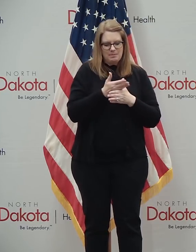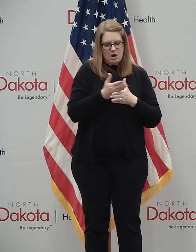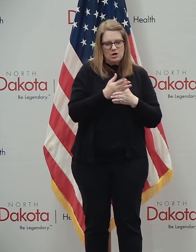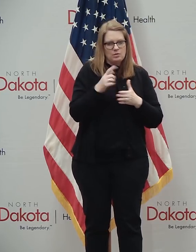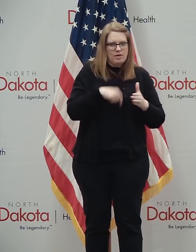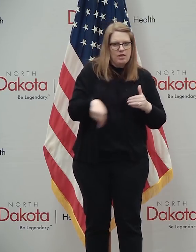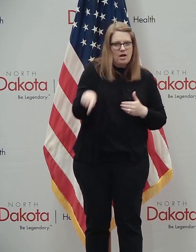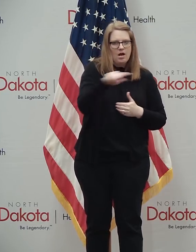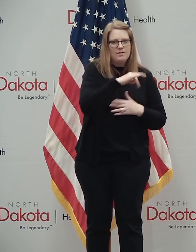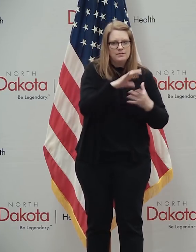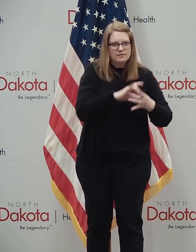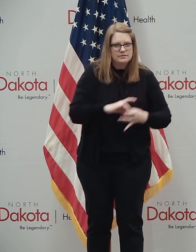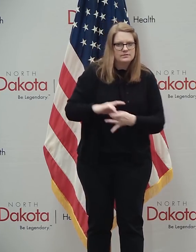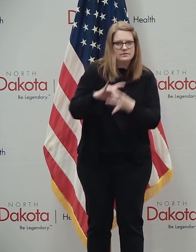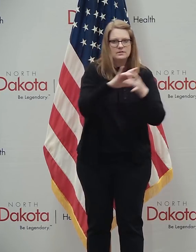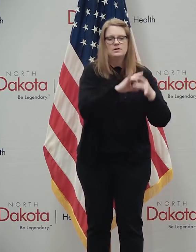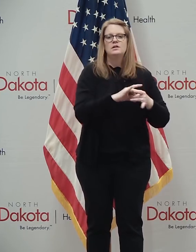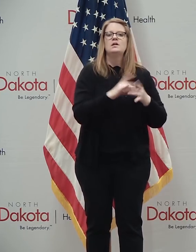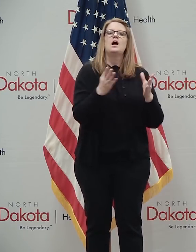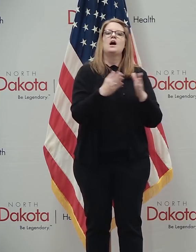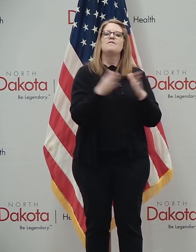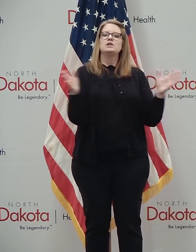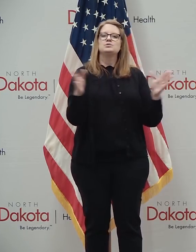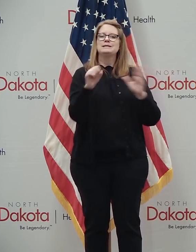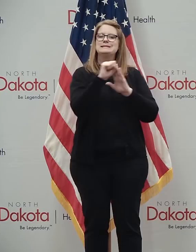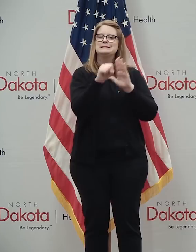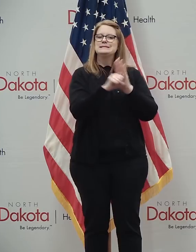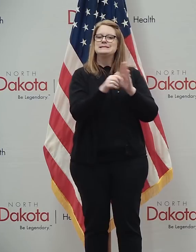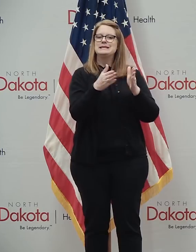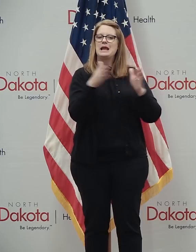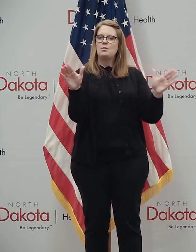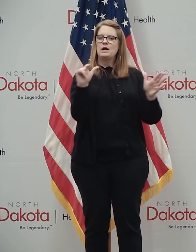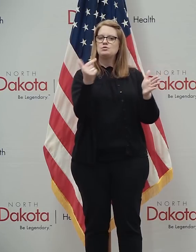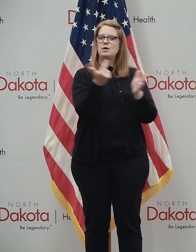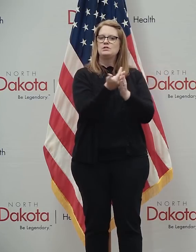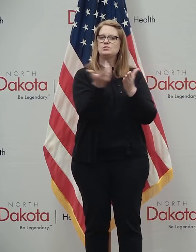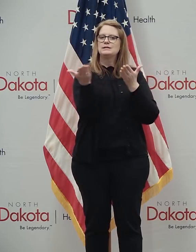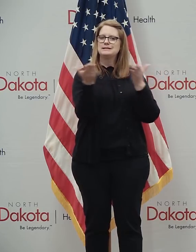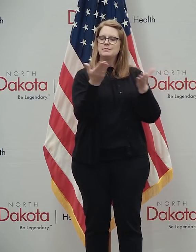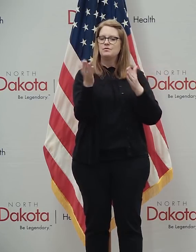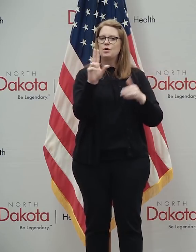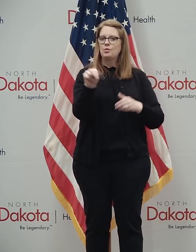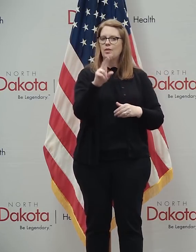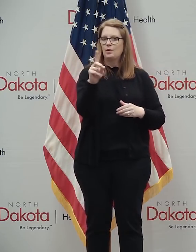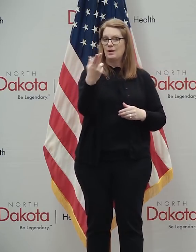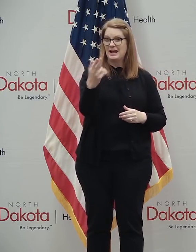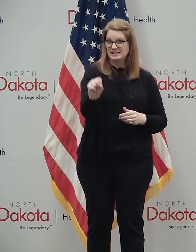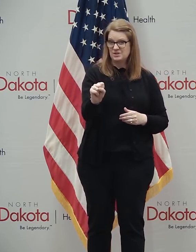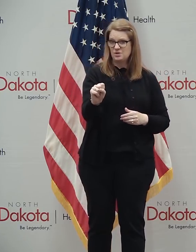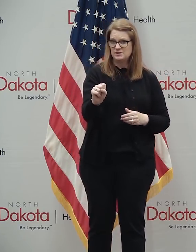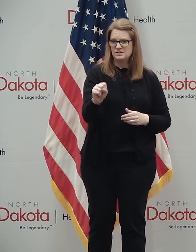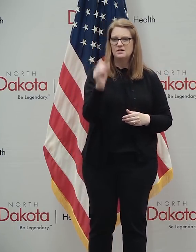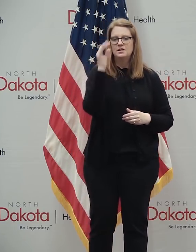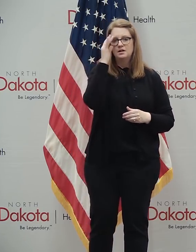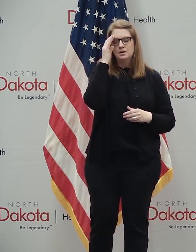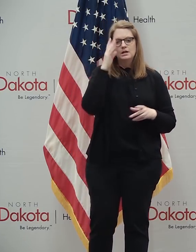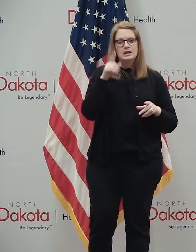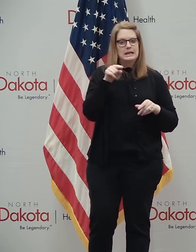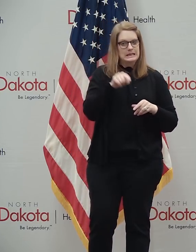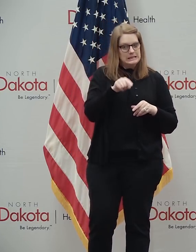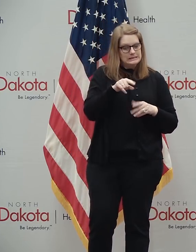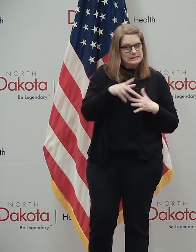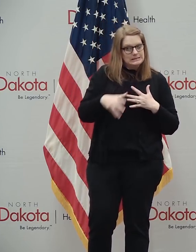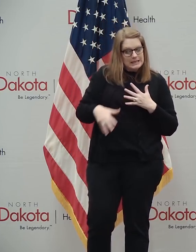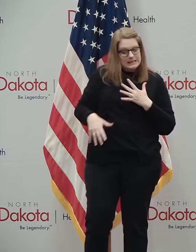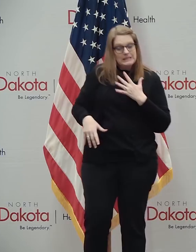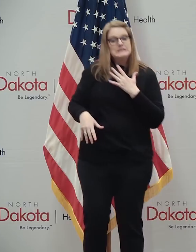entities to produce a virtual statewide graduation ceremony for North Dakota high schools. This is in addition